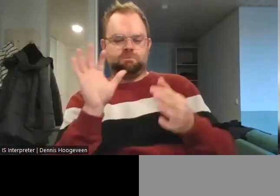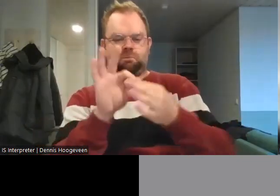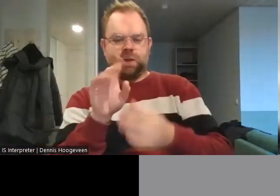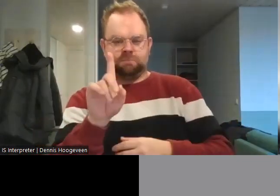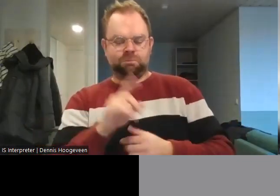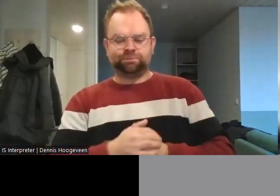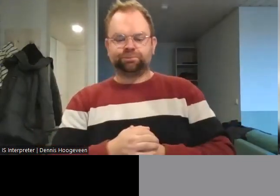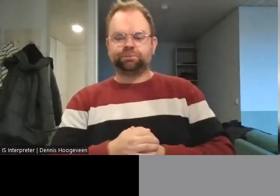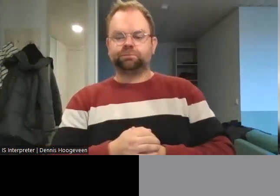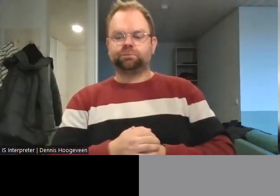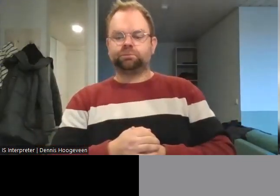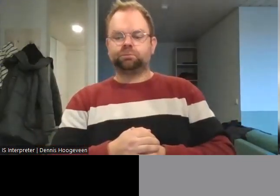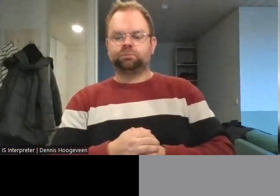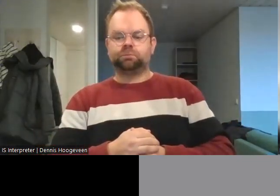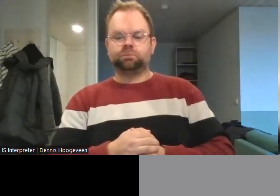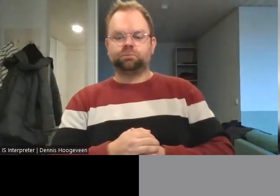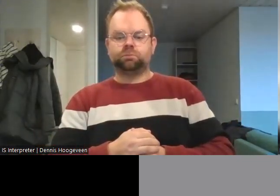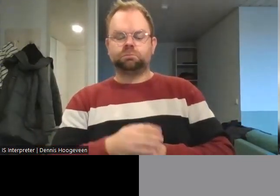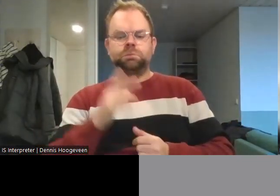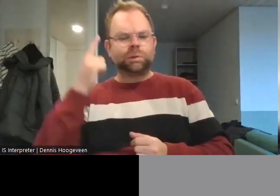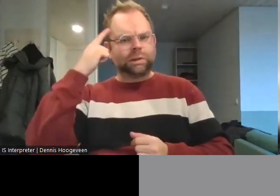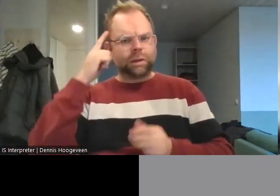Have sent